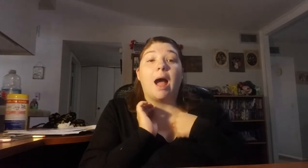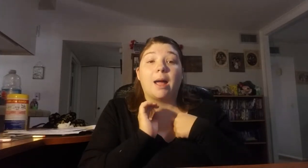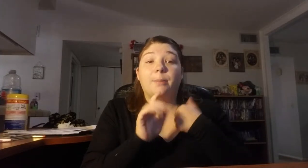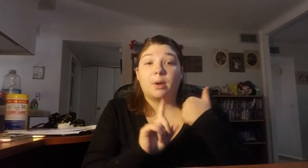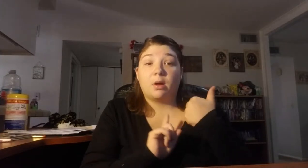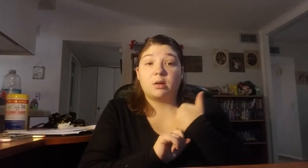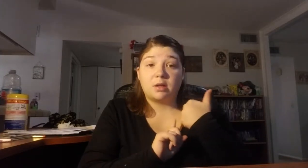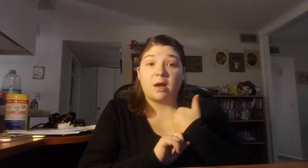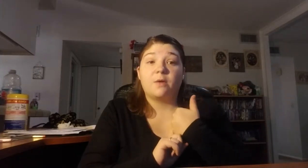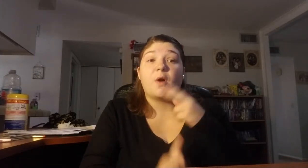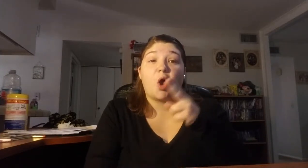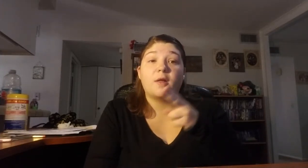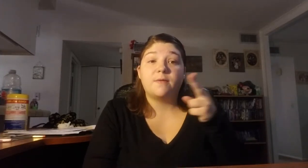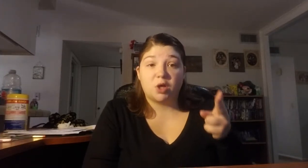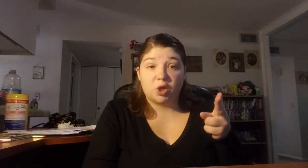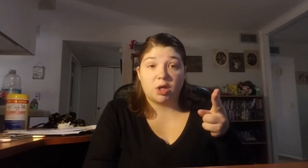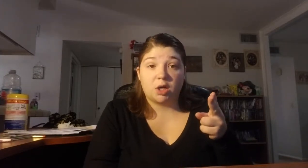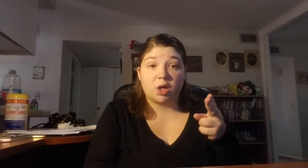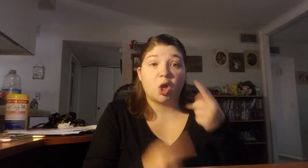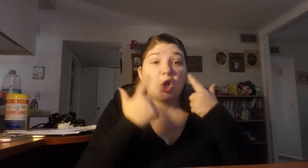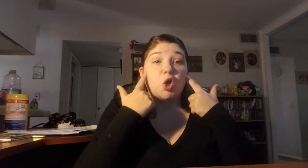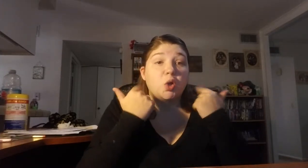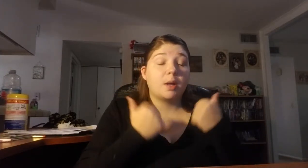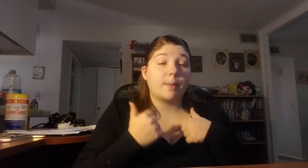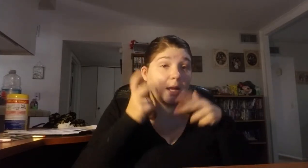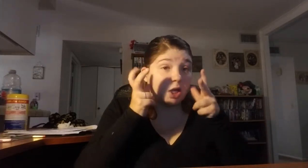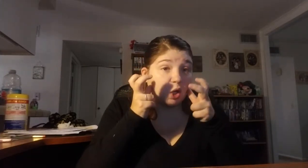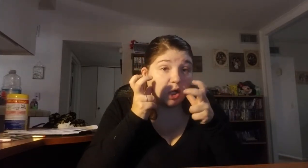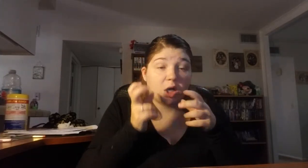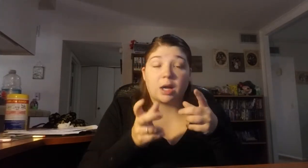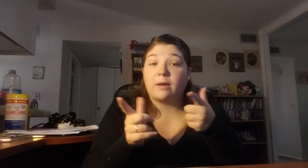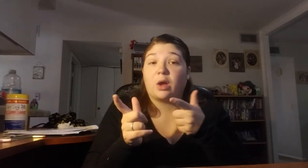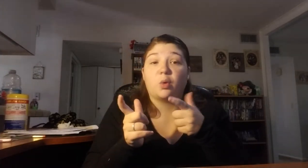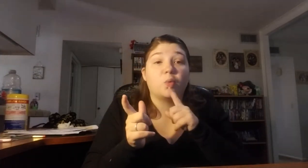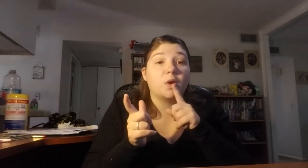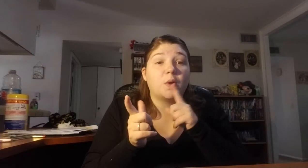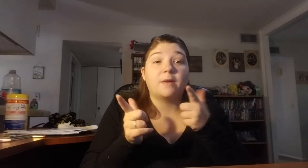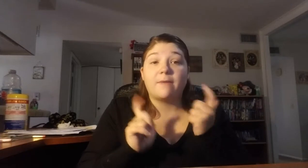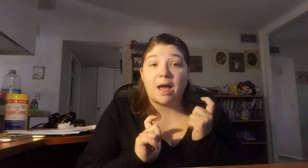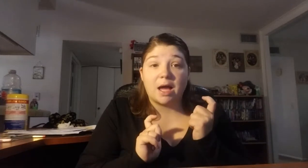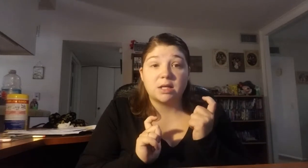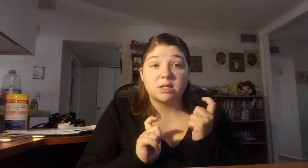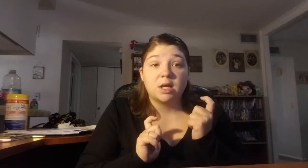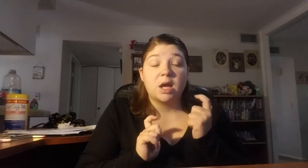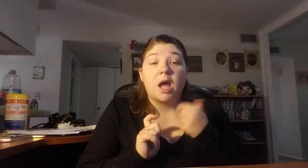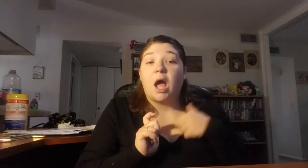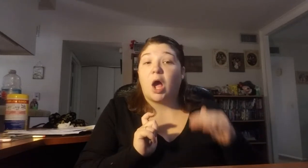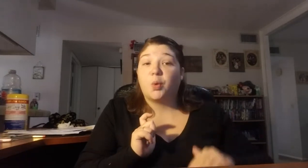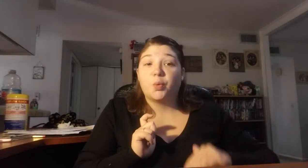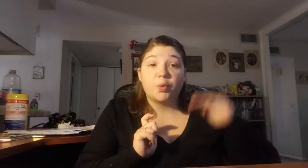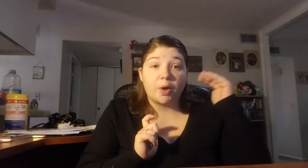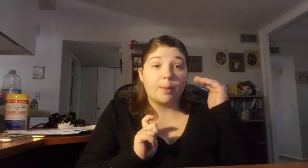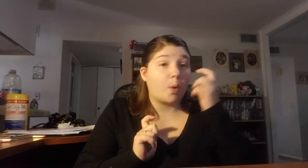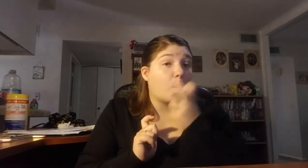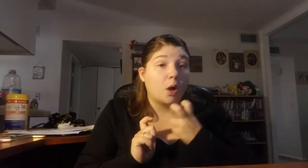I'm self-hearted, losing my hearing, and I grew really fast. I grew up